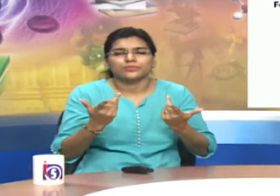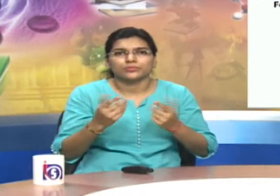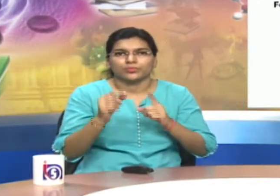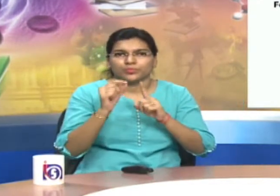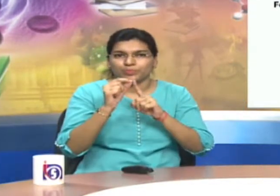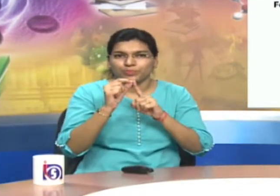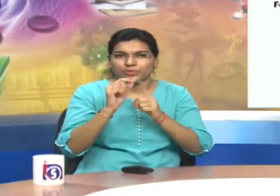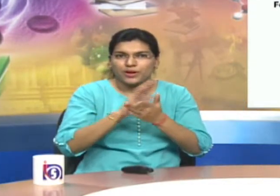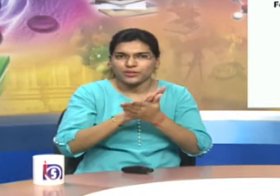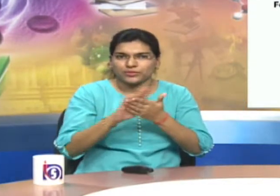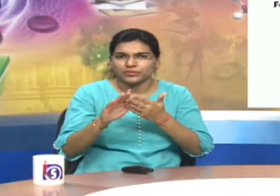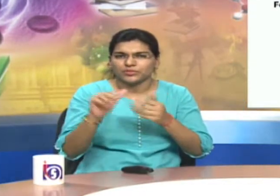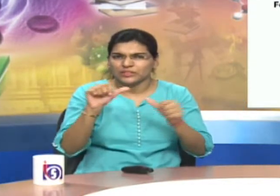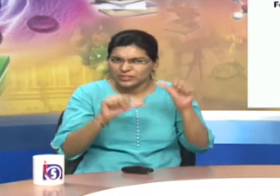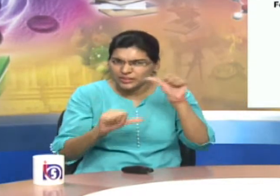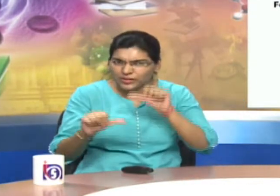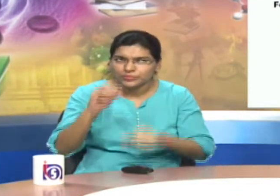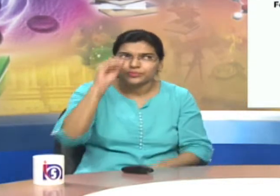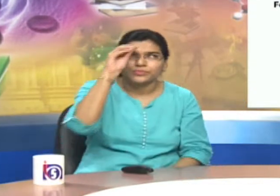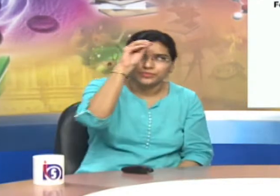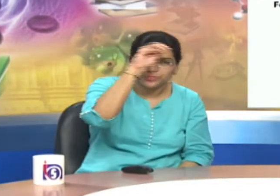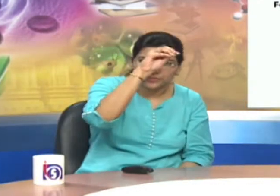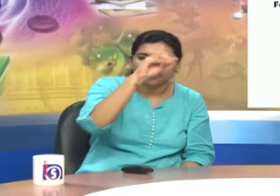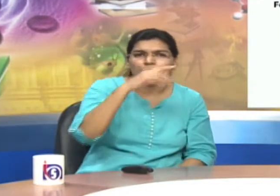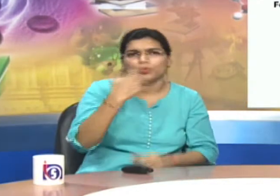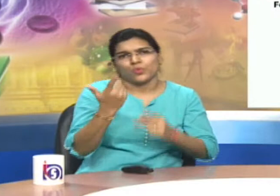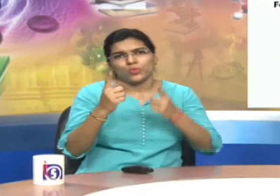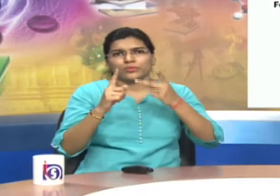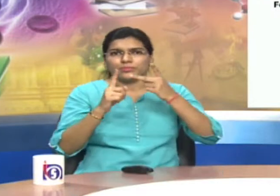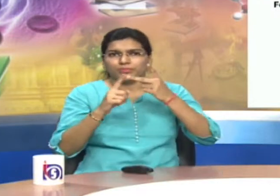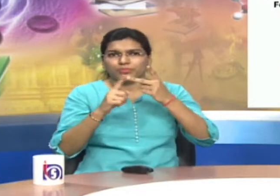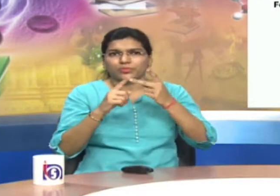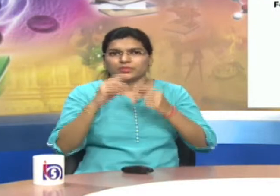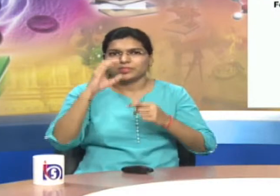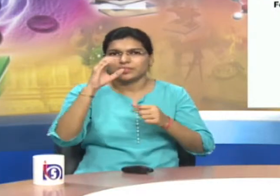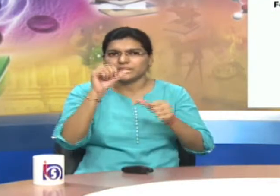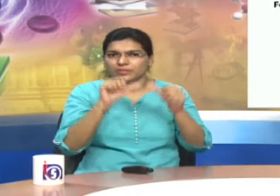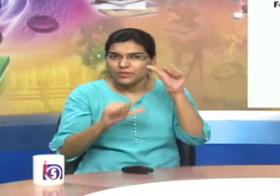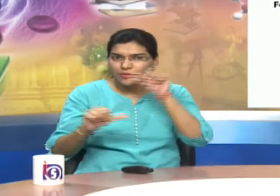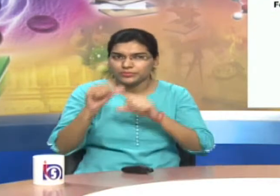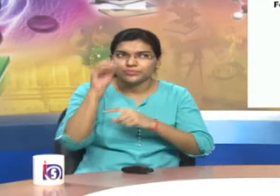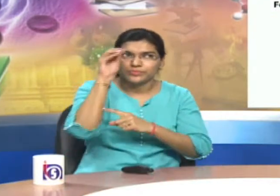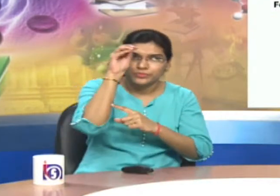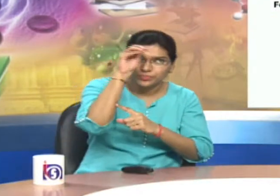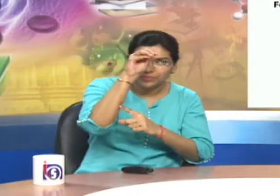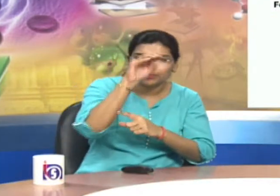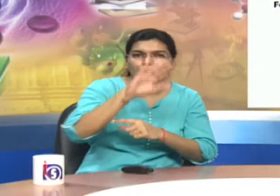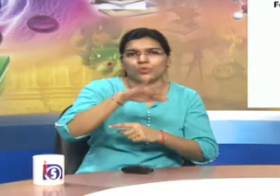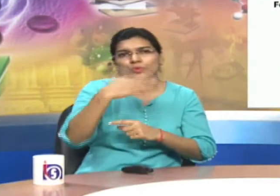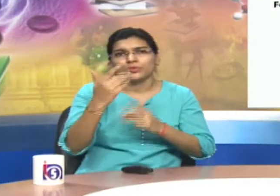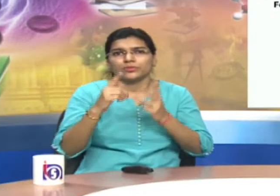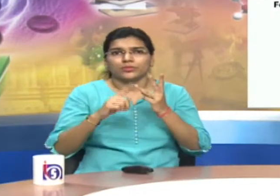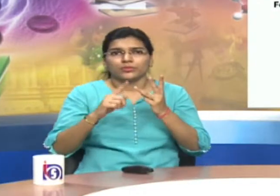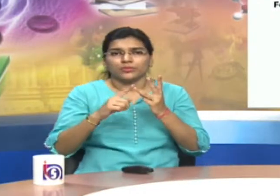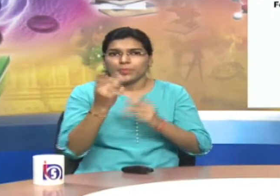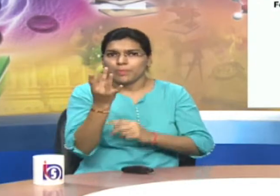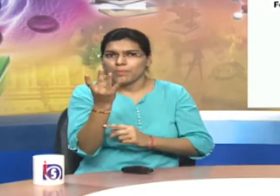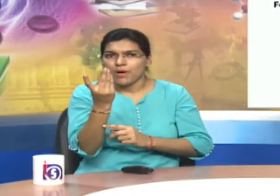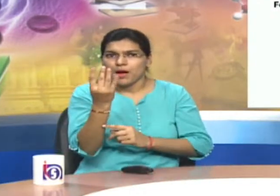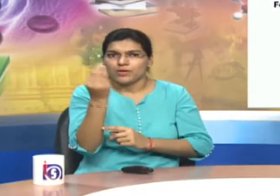there and subjects like physics marks, and then chemistry marks, and after